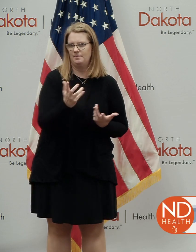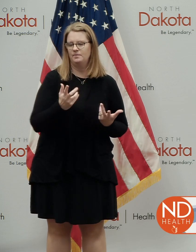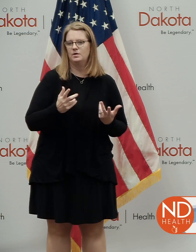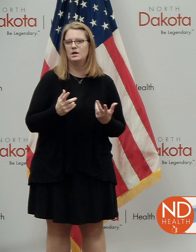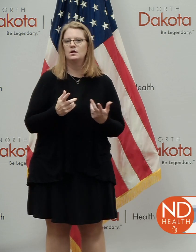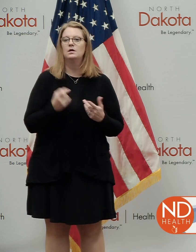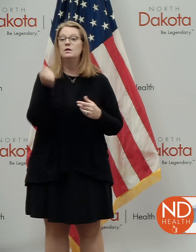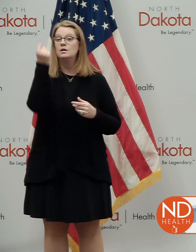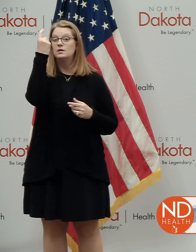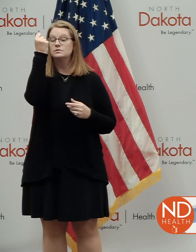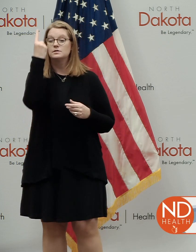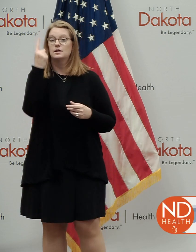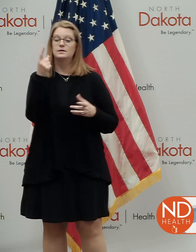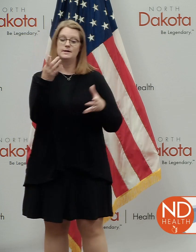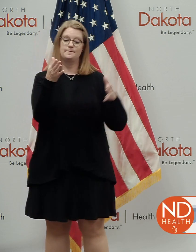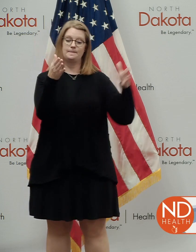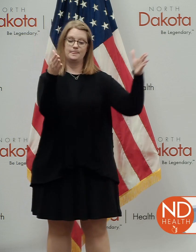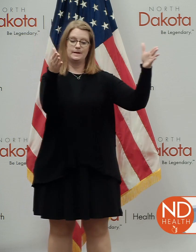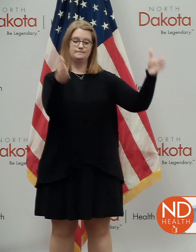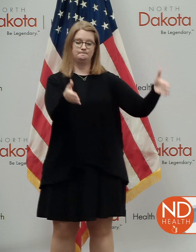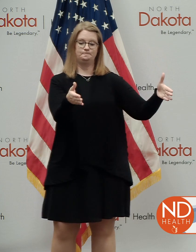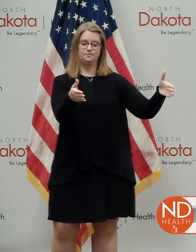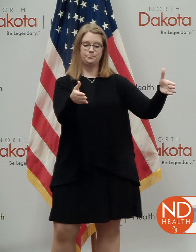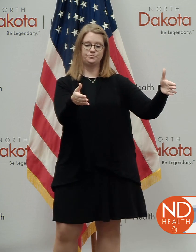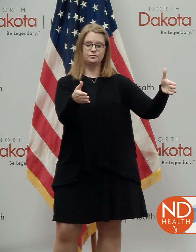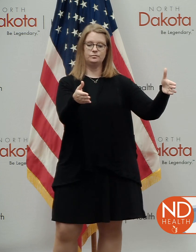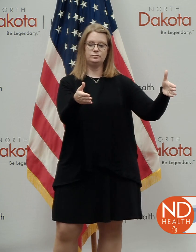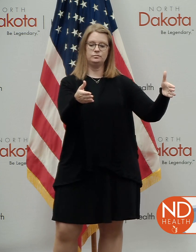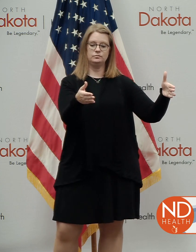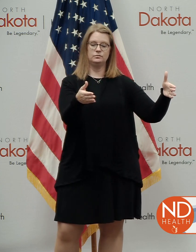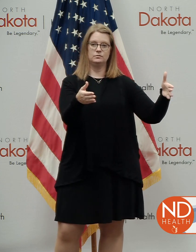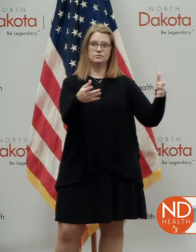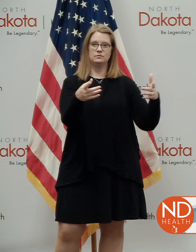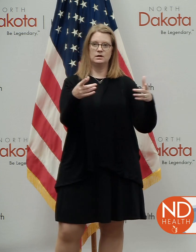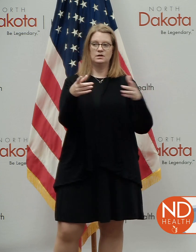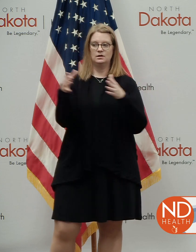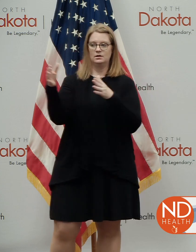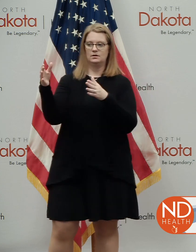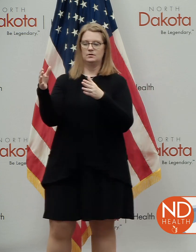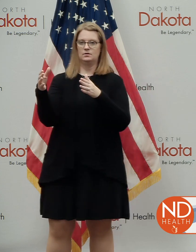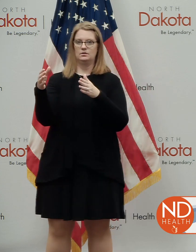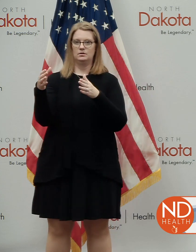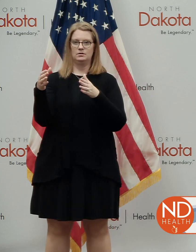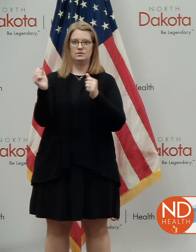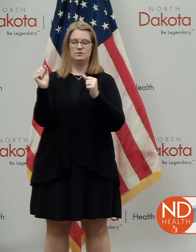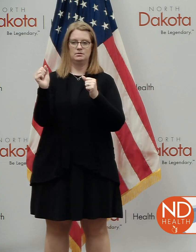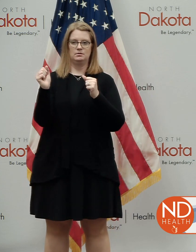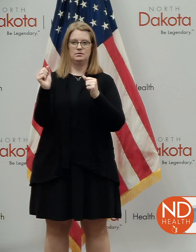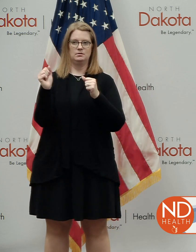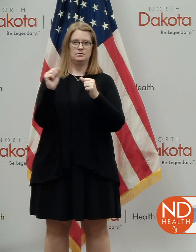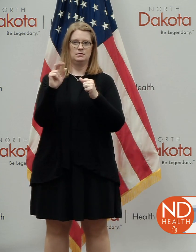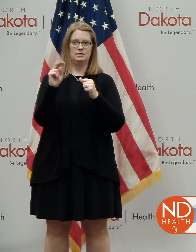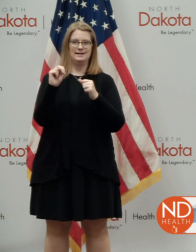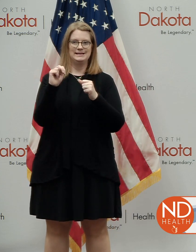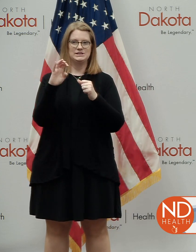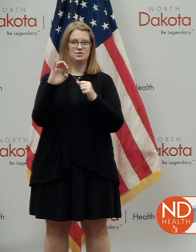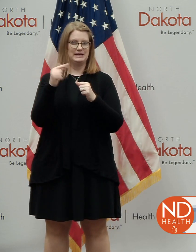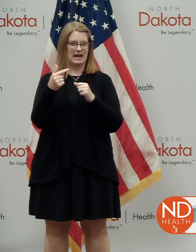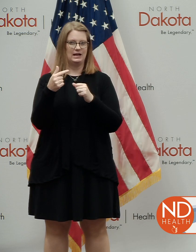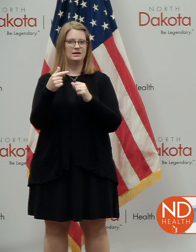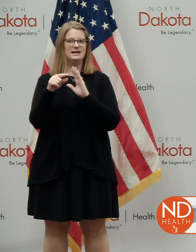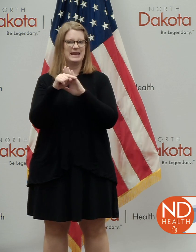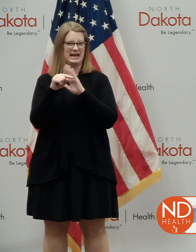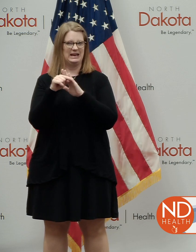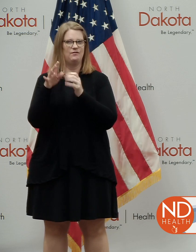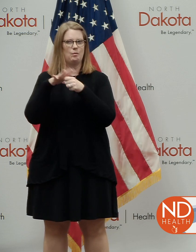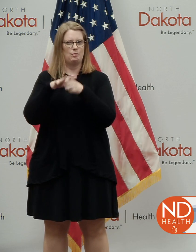When we get to these conditions, we have negative pressure rooms meaning that it has its own air supply. And